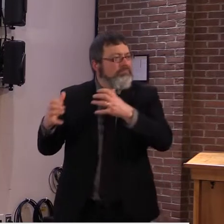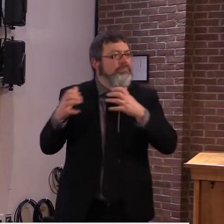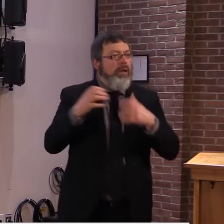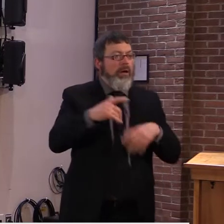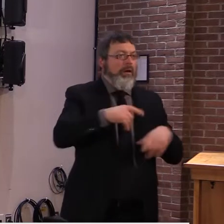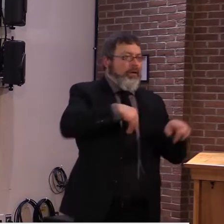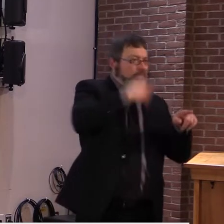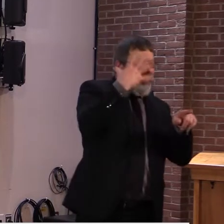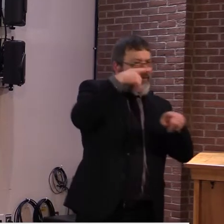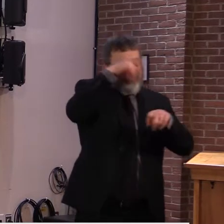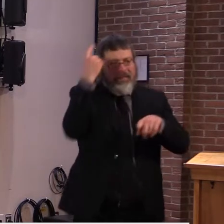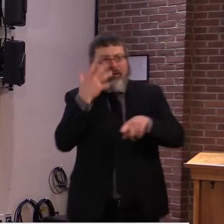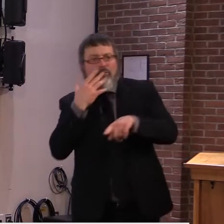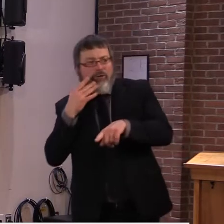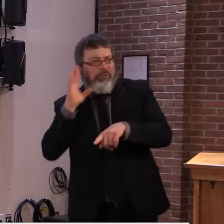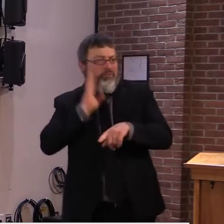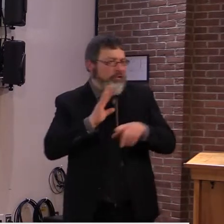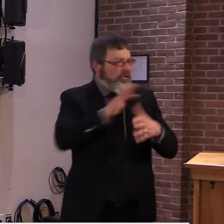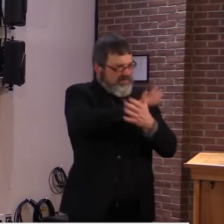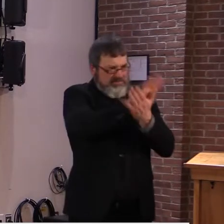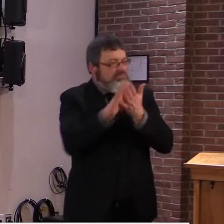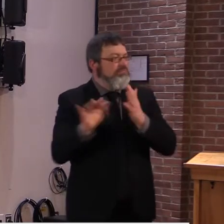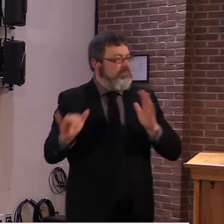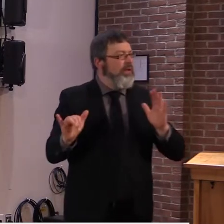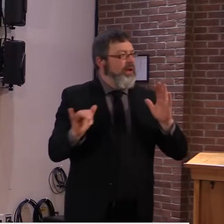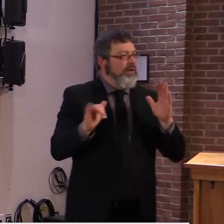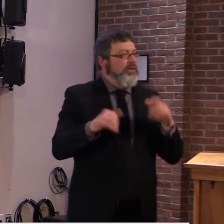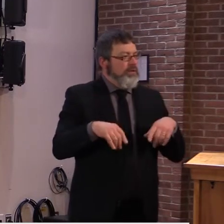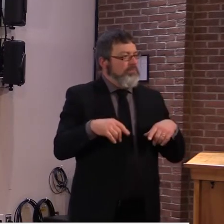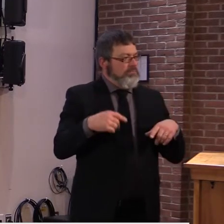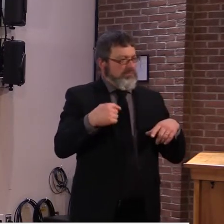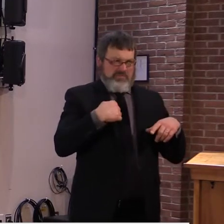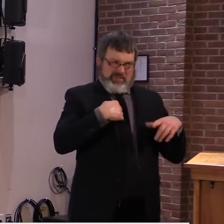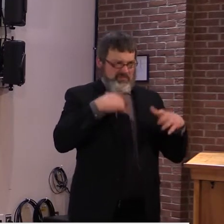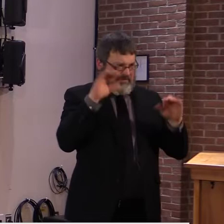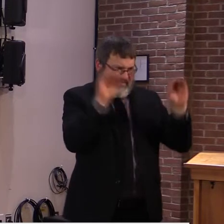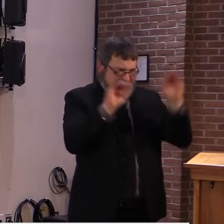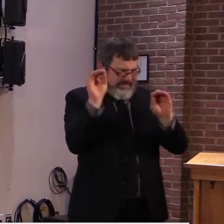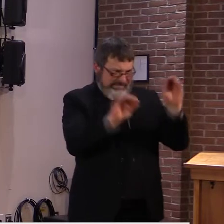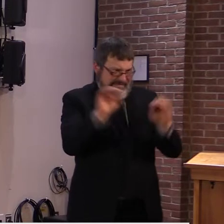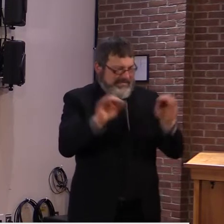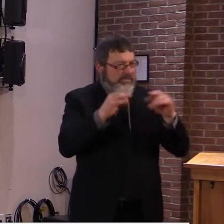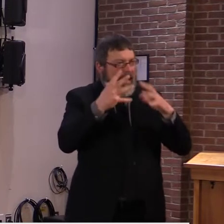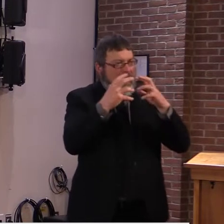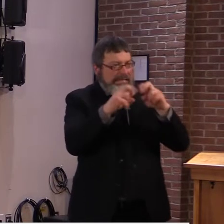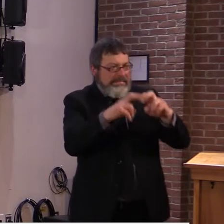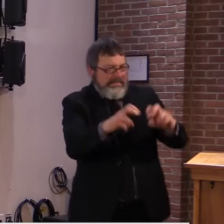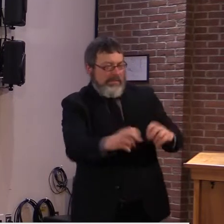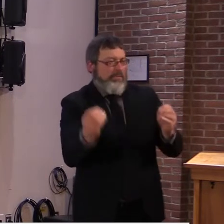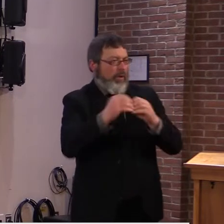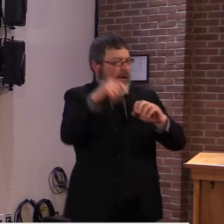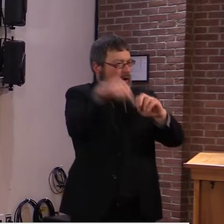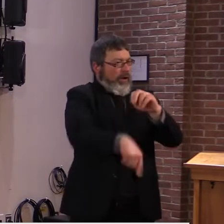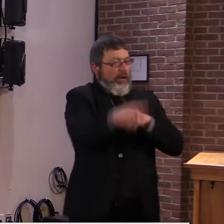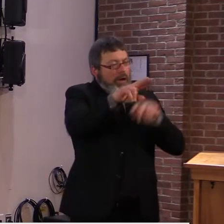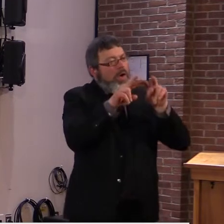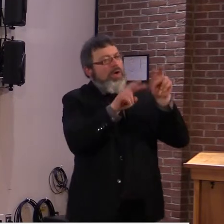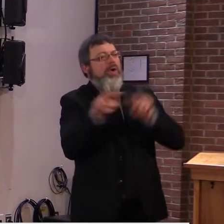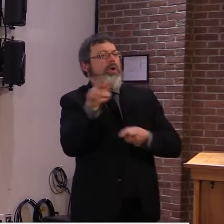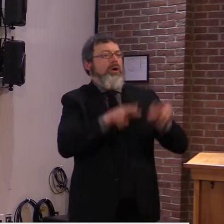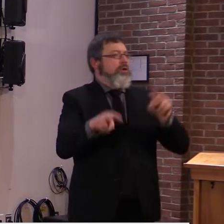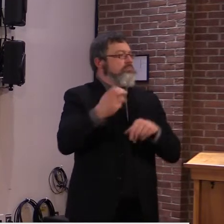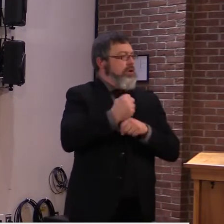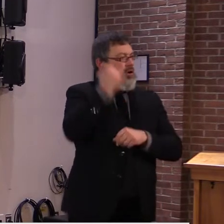available. For now, in part because we're in the early stages of vaccine distribution, the dashboard